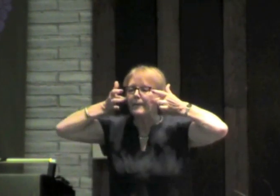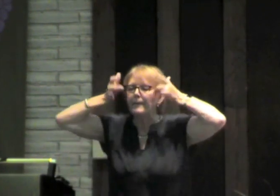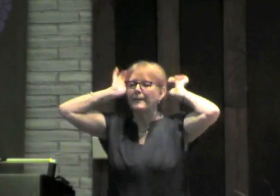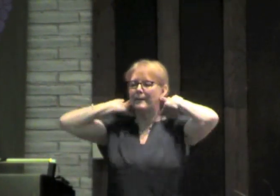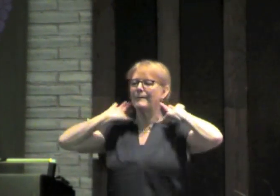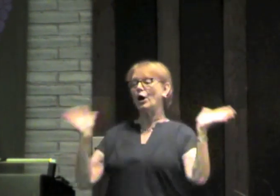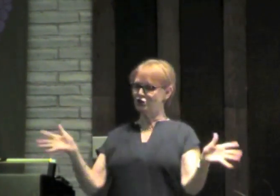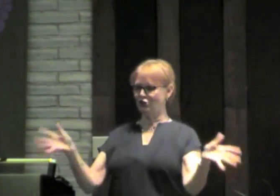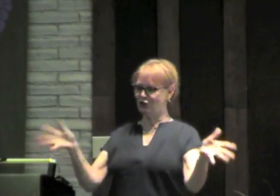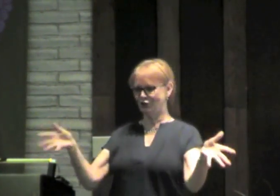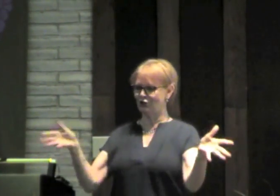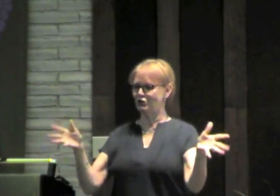You know, he had to